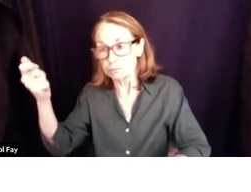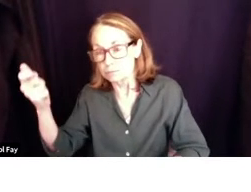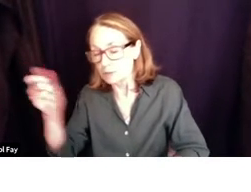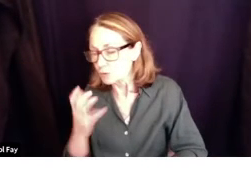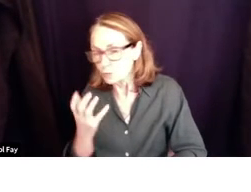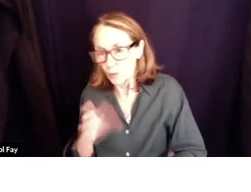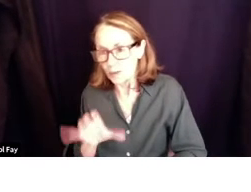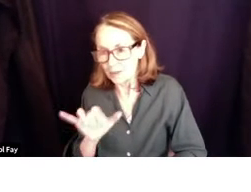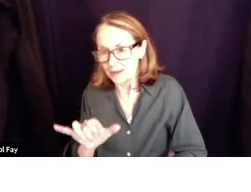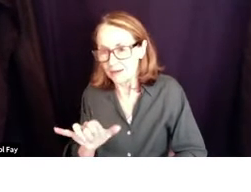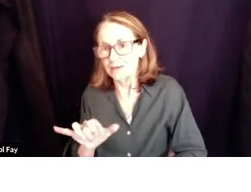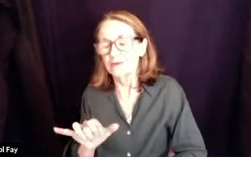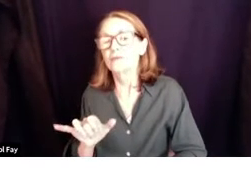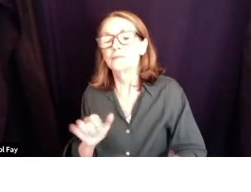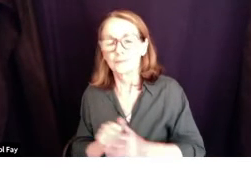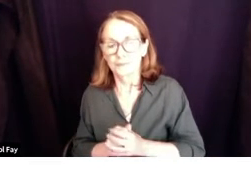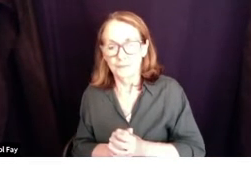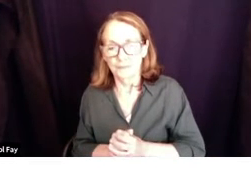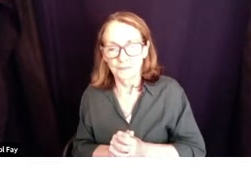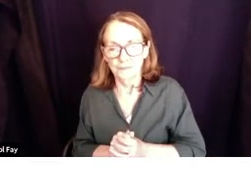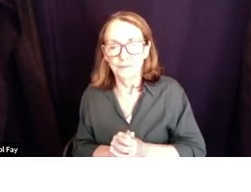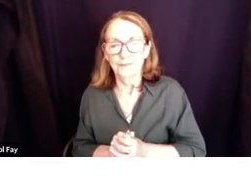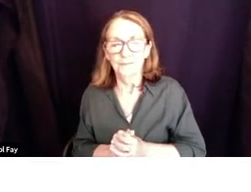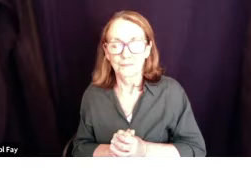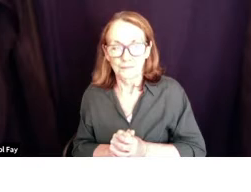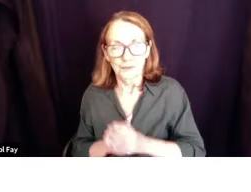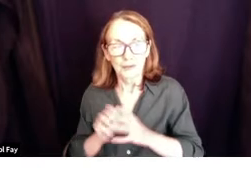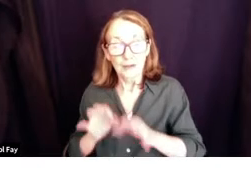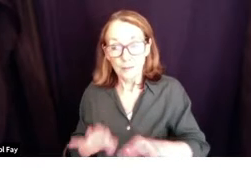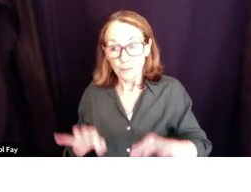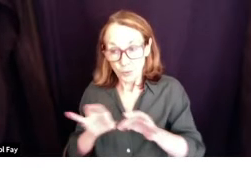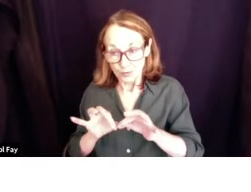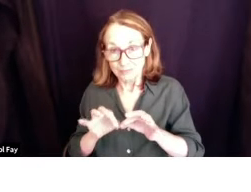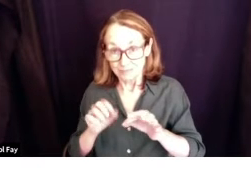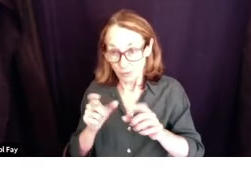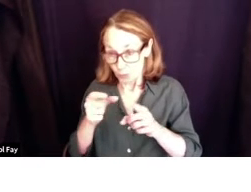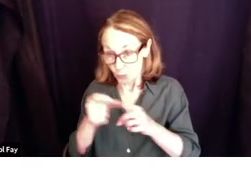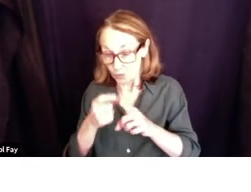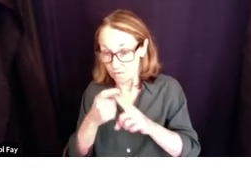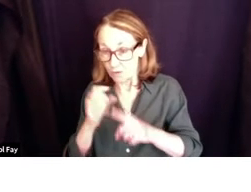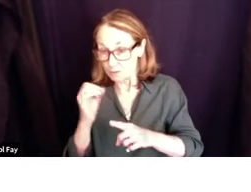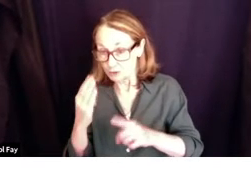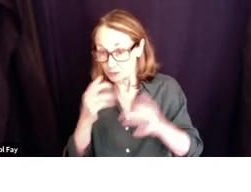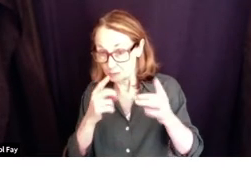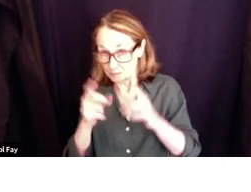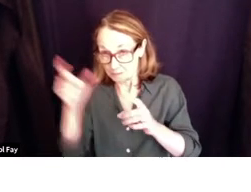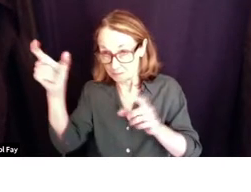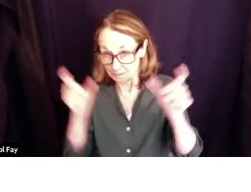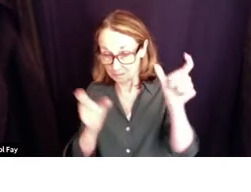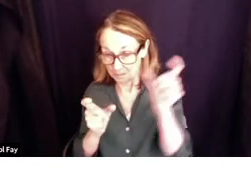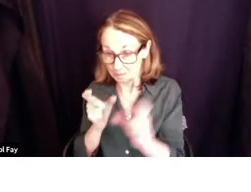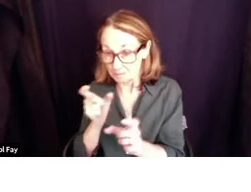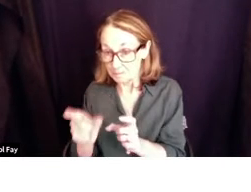that to happen. You want it to be recognized. You match the job titles from the job posting on your